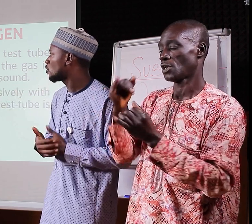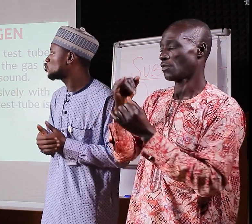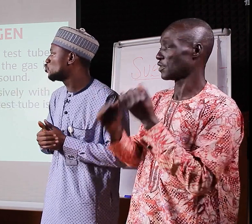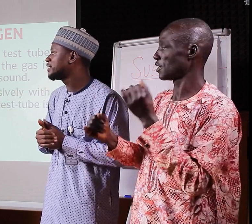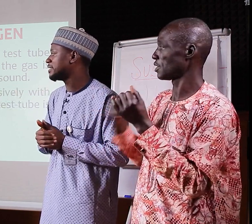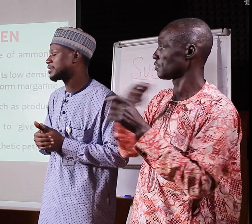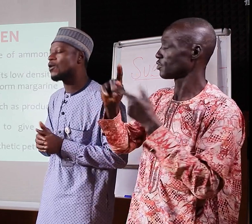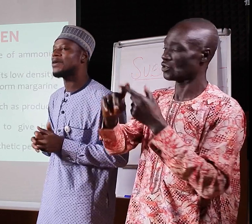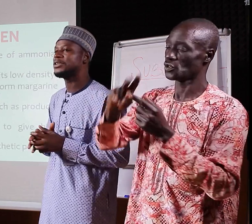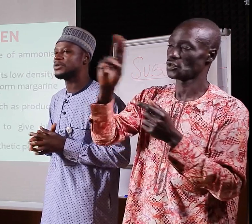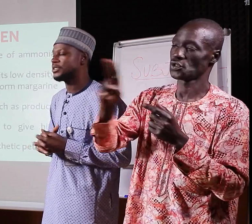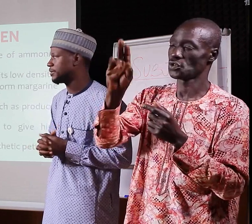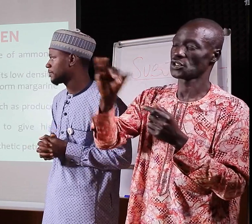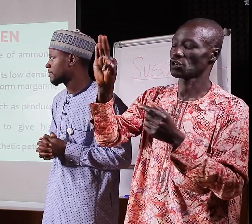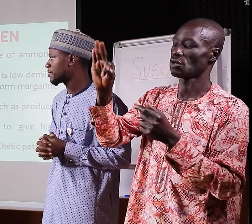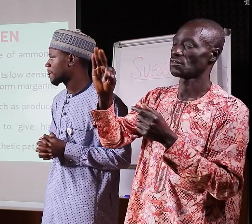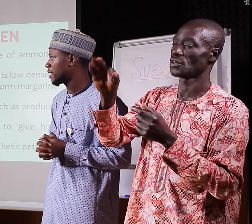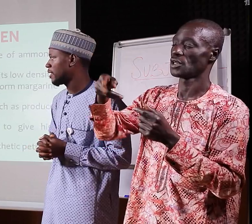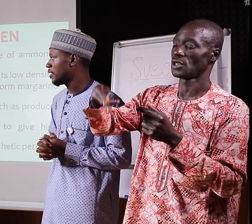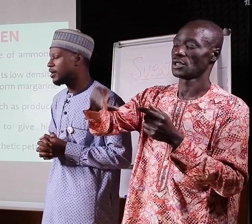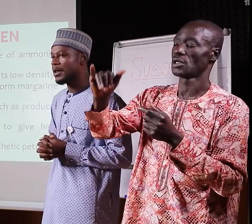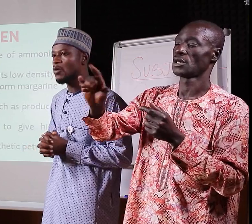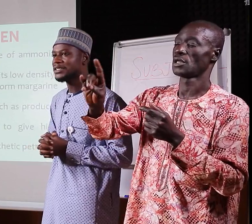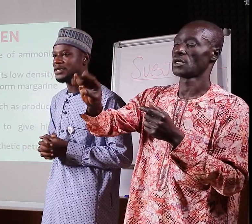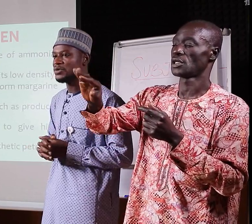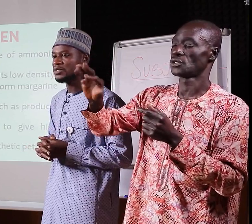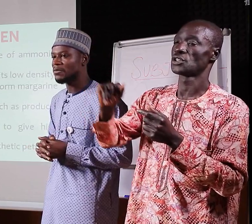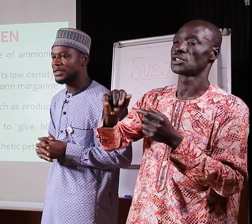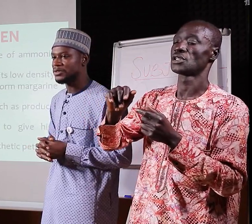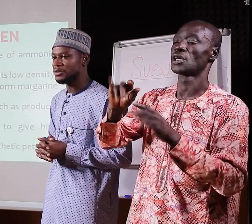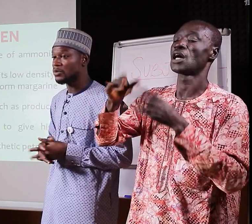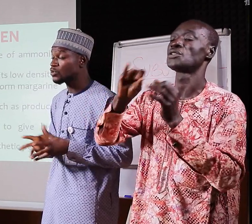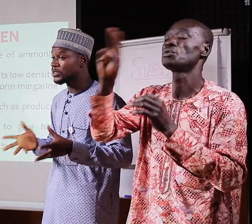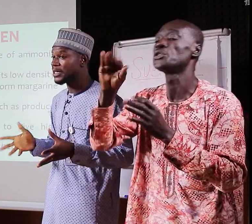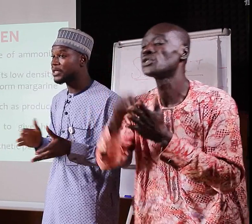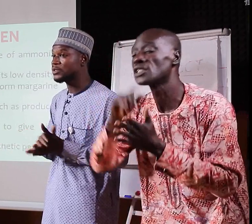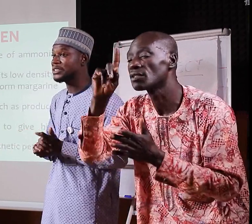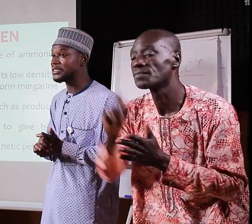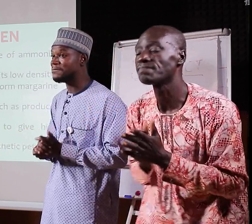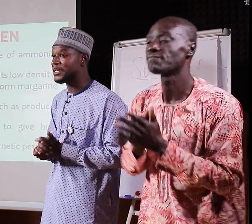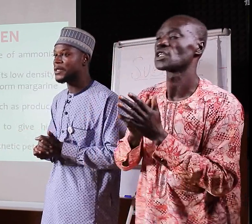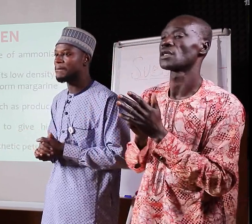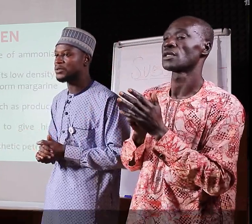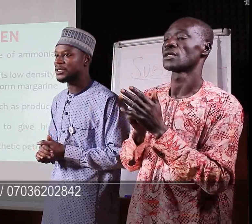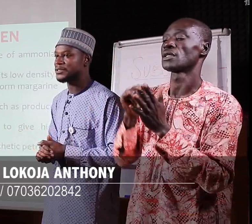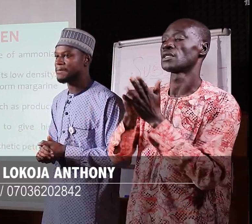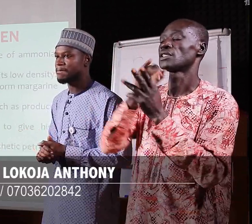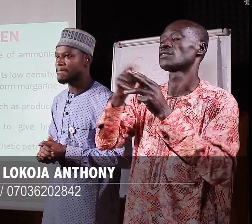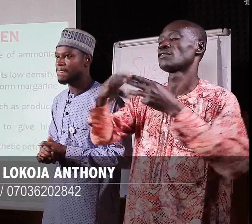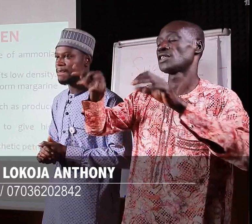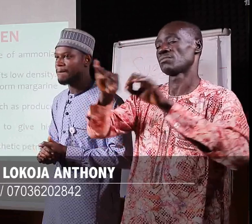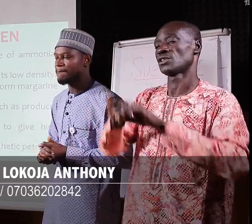Finally, we go to uses of hydrogen. Now, what are the uses of hydrogen? Because we said hydrogen is very